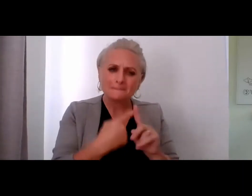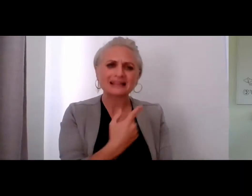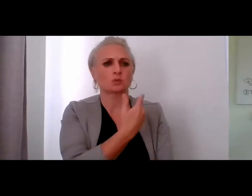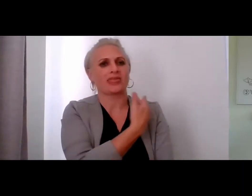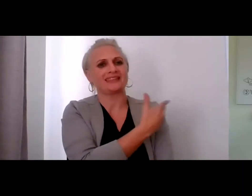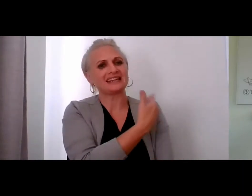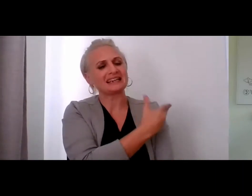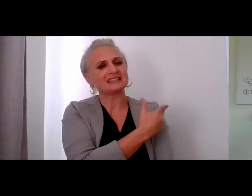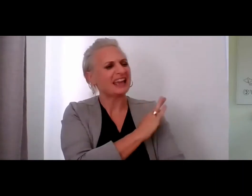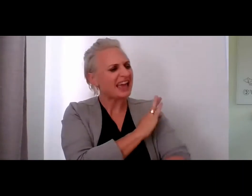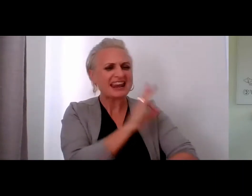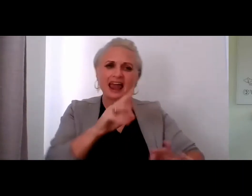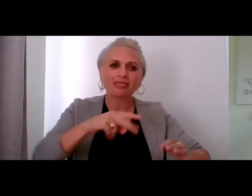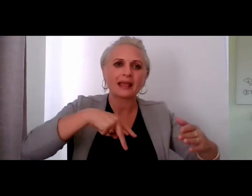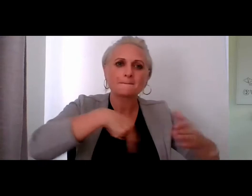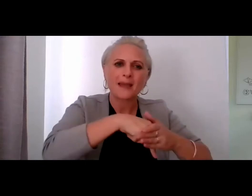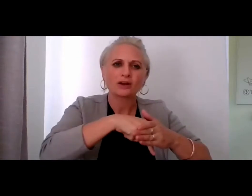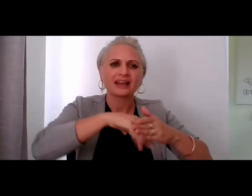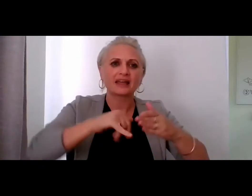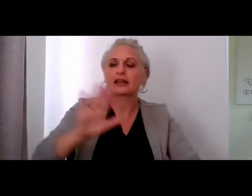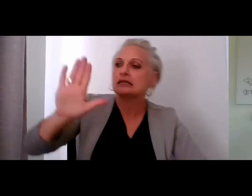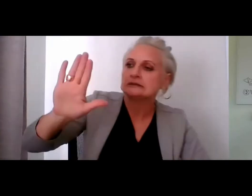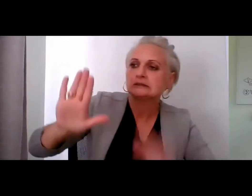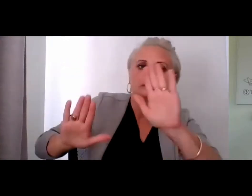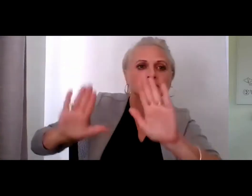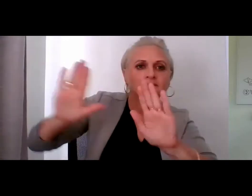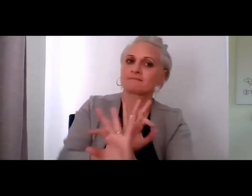without restriction or barrier.